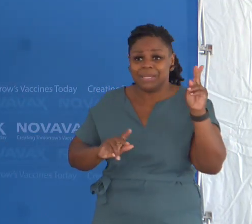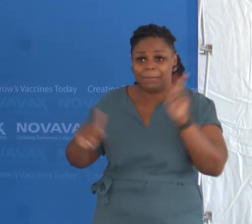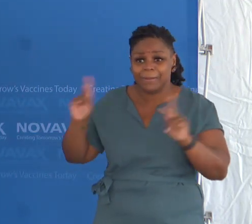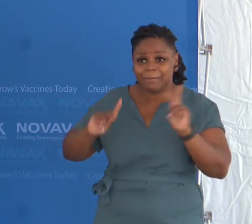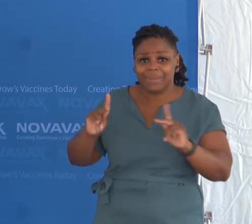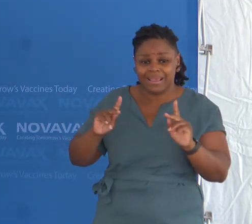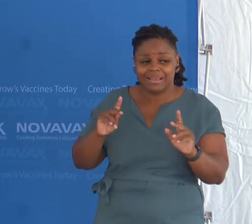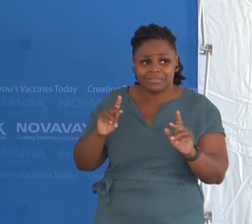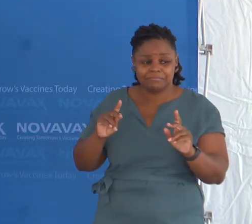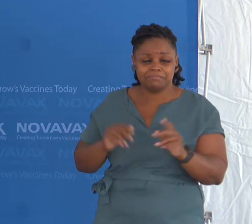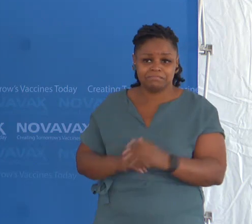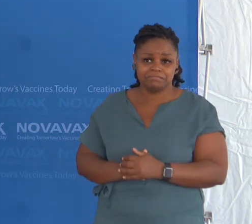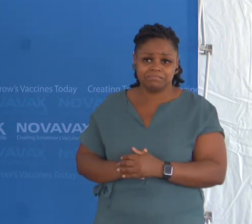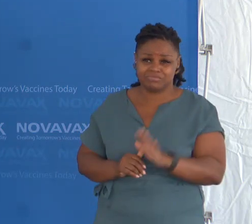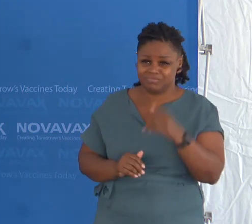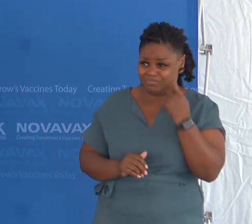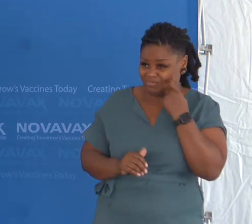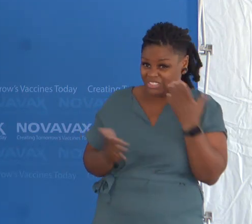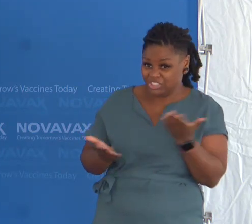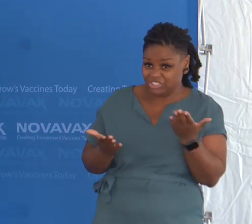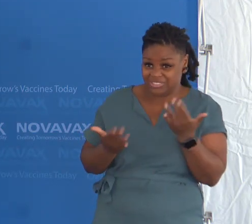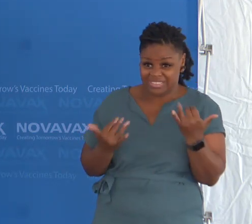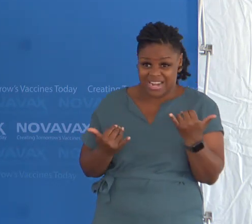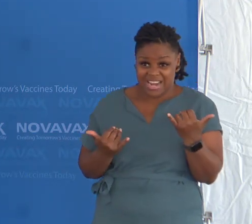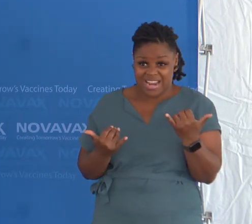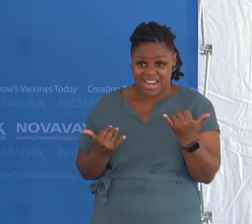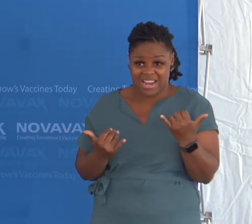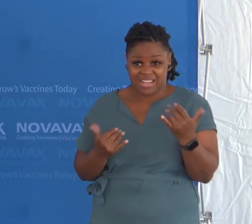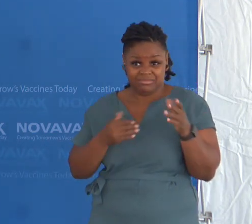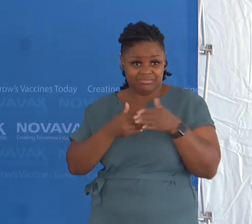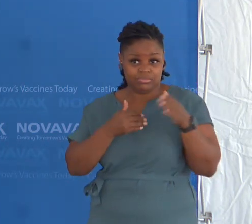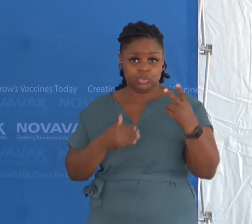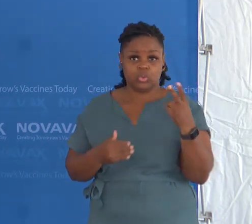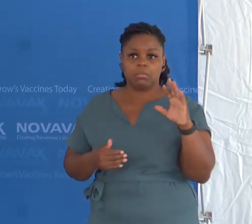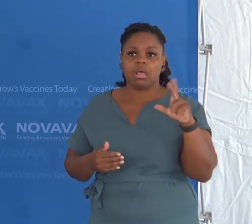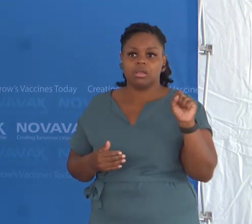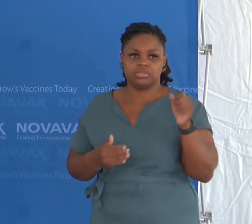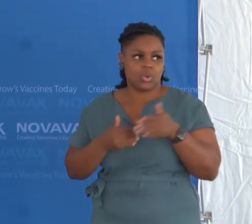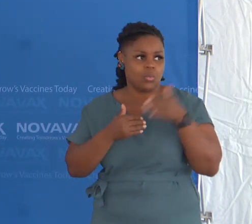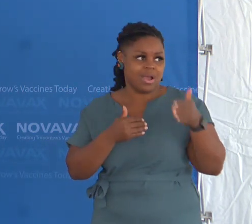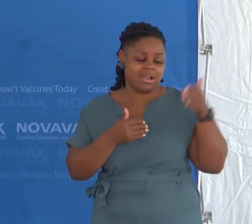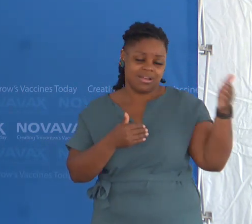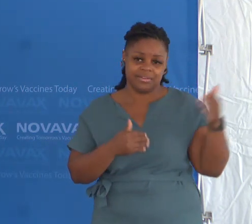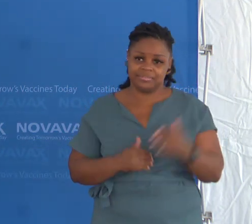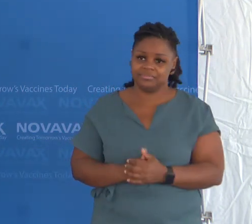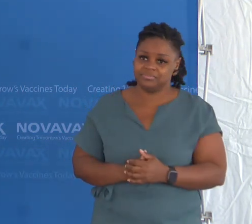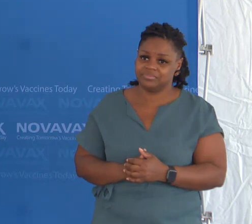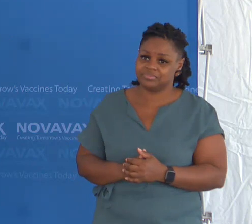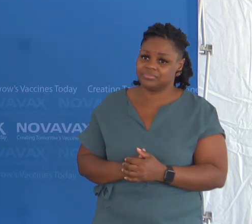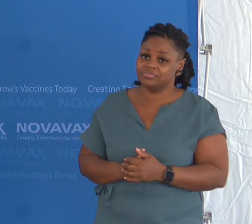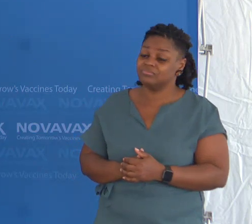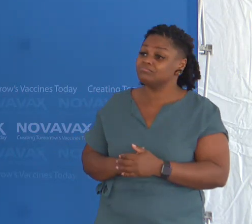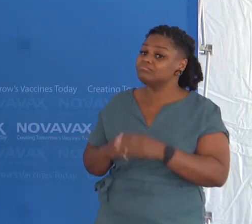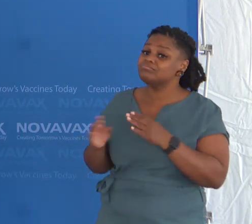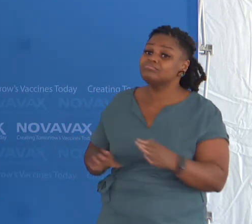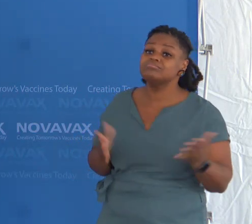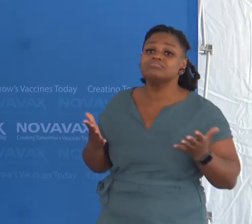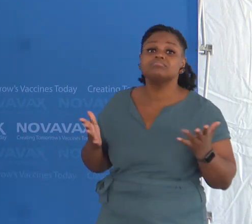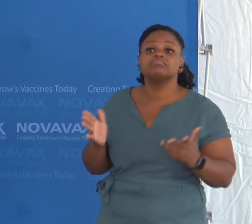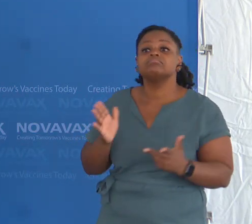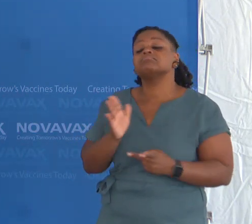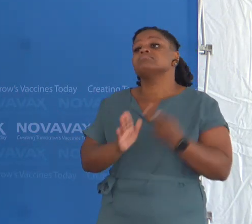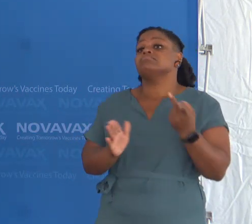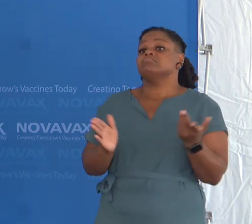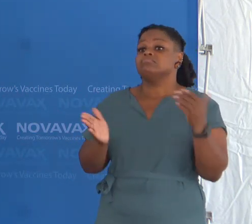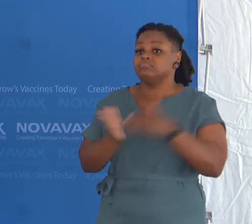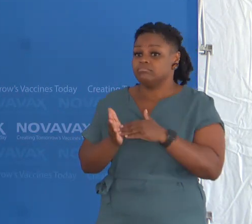or 3 blocks. And the plan is, so that gets us to 300 people, and the plan is to double that again, to add another